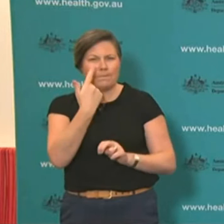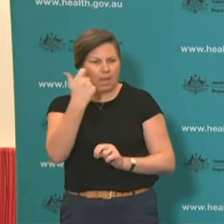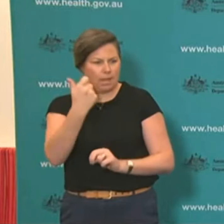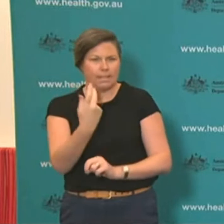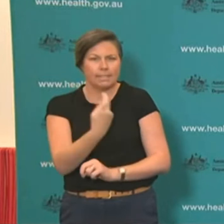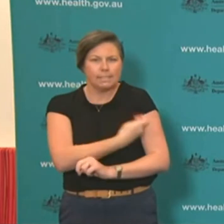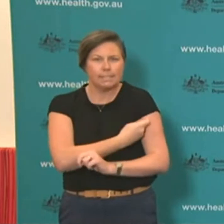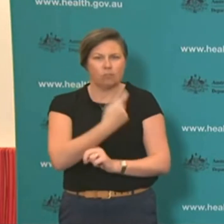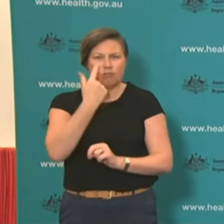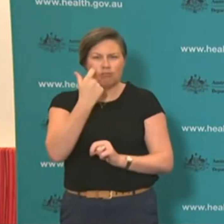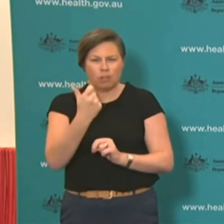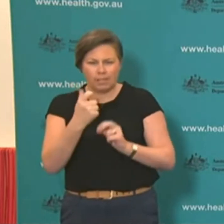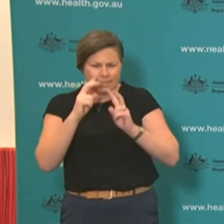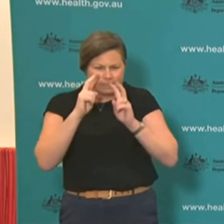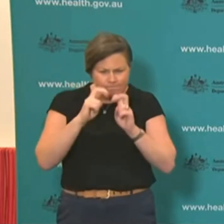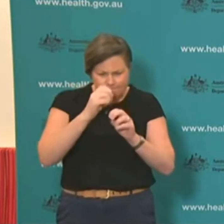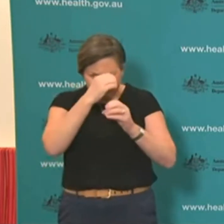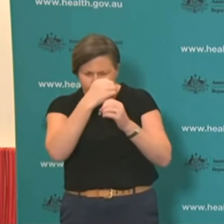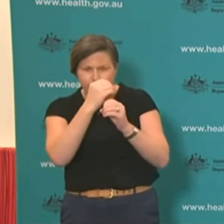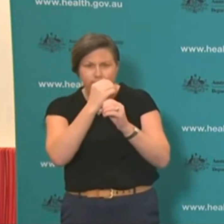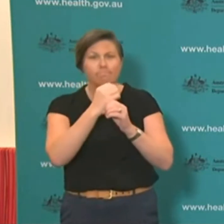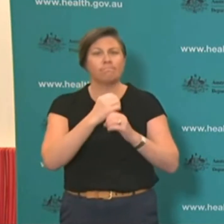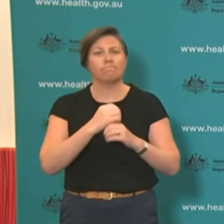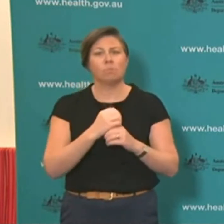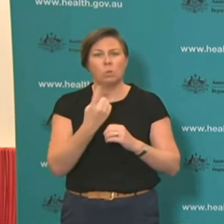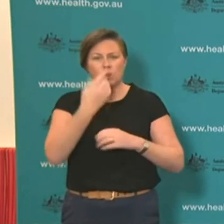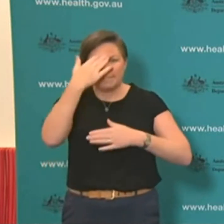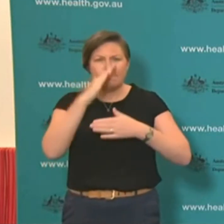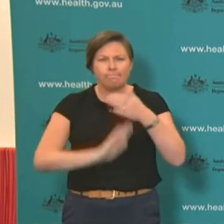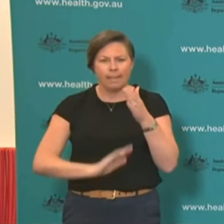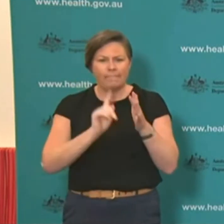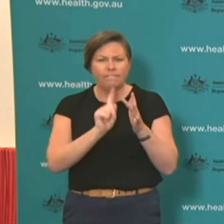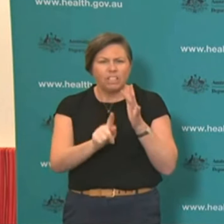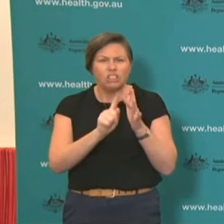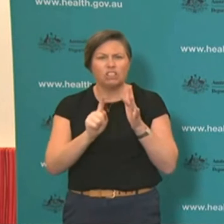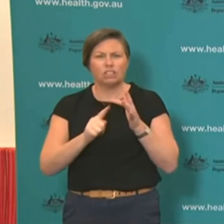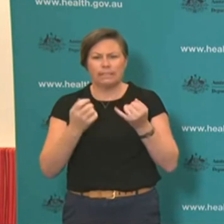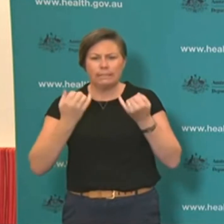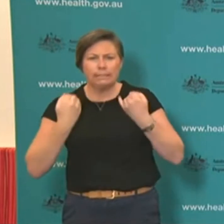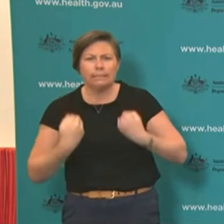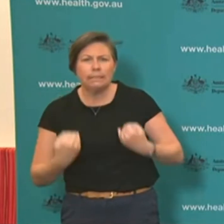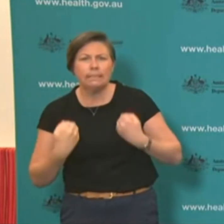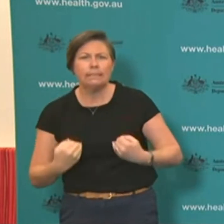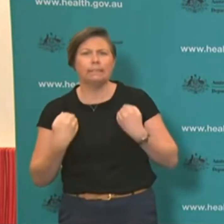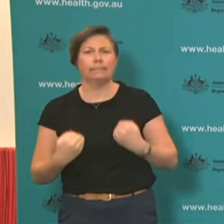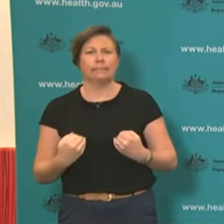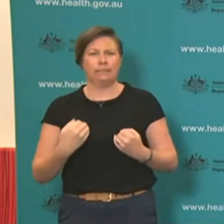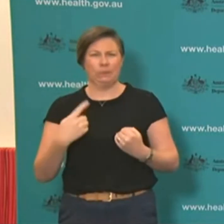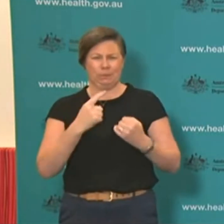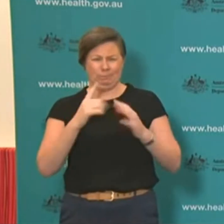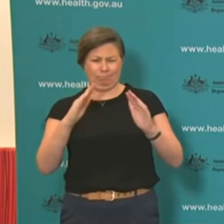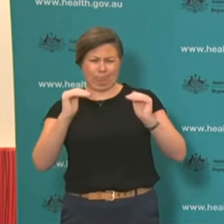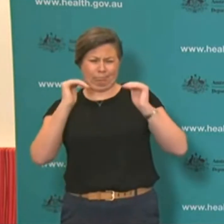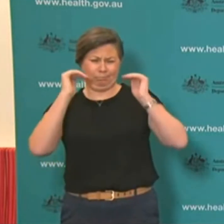I've spoken to colleagues who are clinician researchers in infectious diseases. I've spoken to people who are benchtop